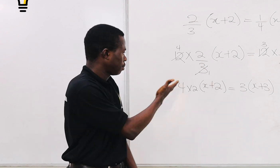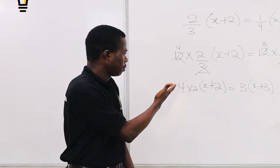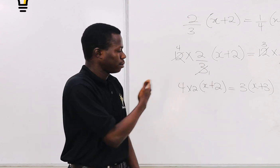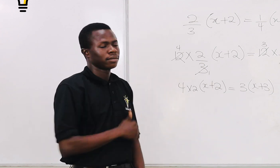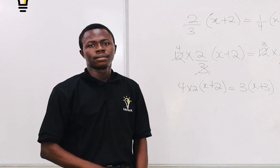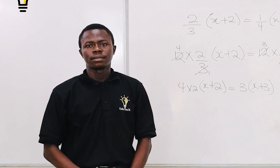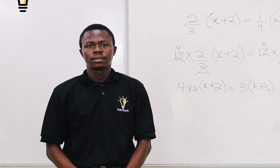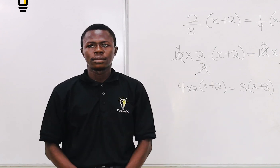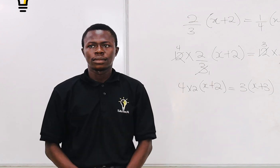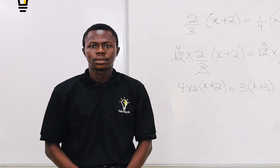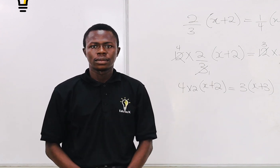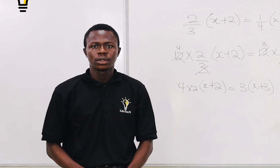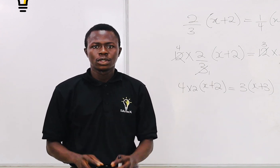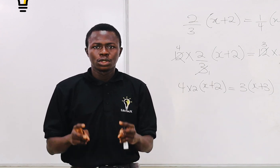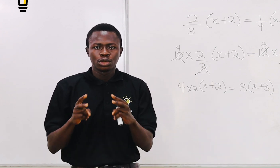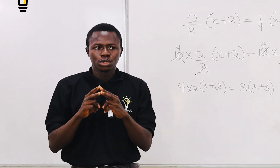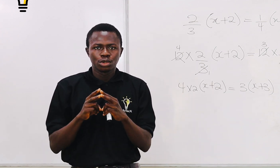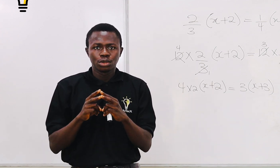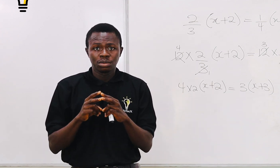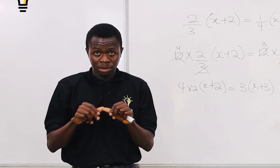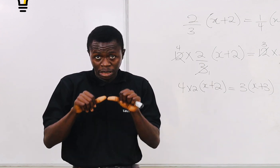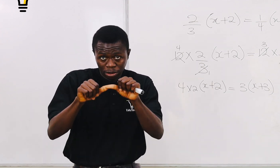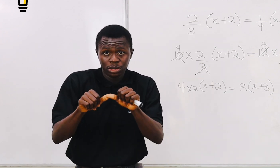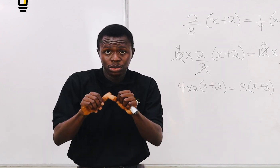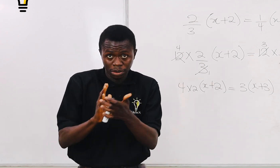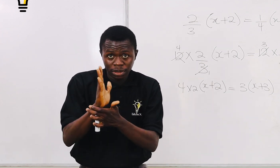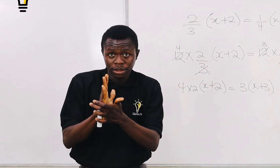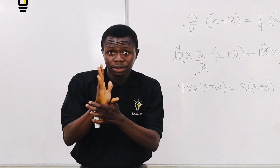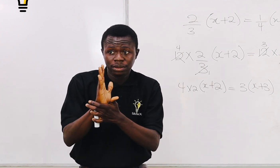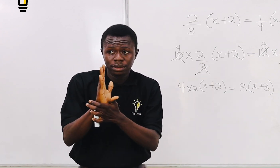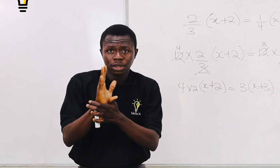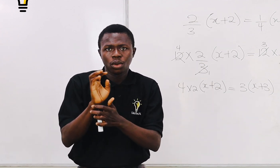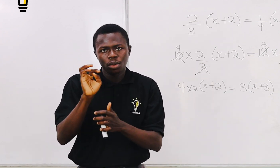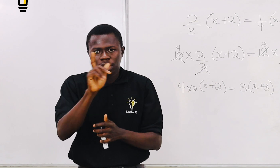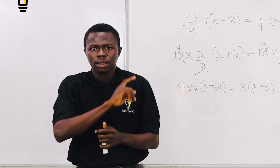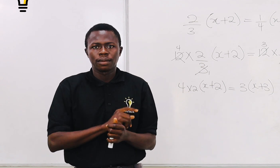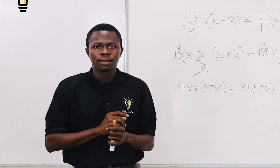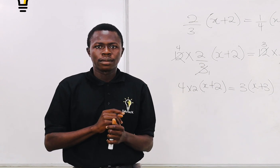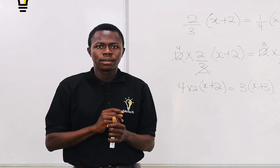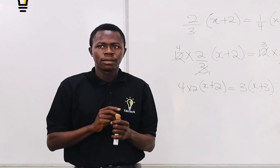this is how the expression is. So we can continue, right? Okay.